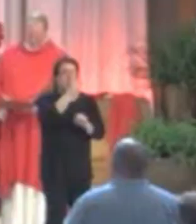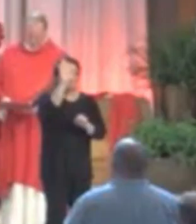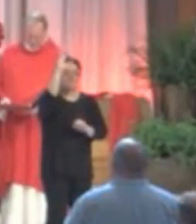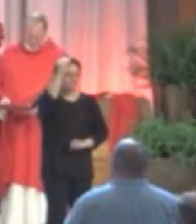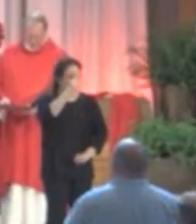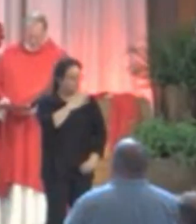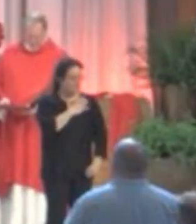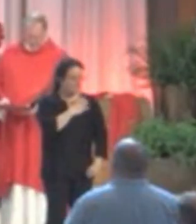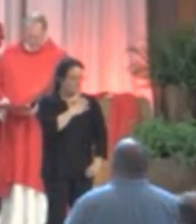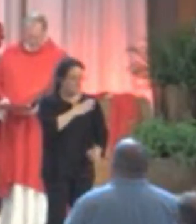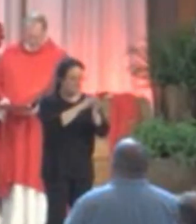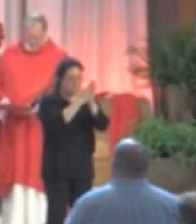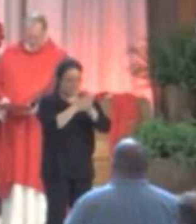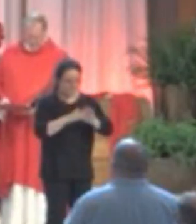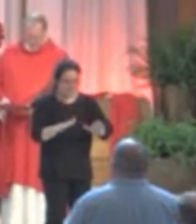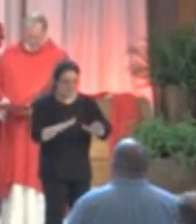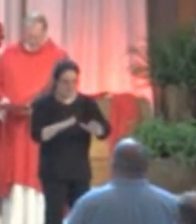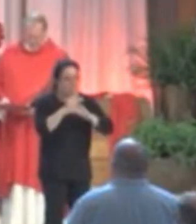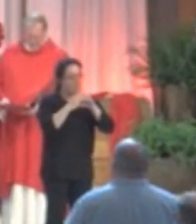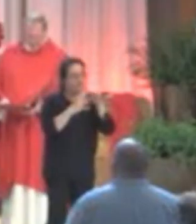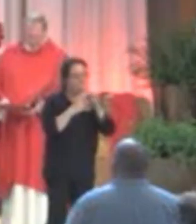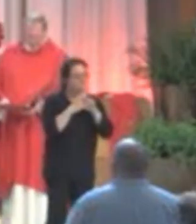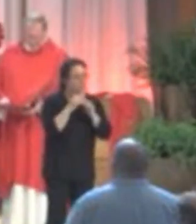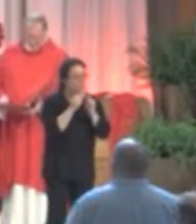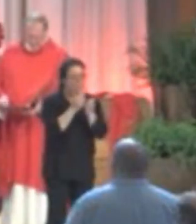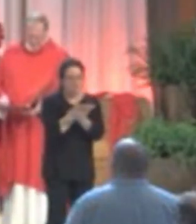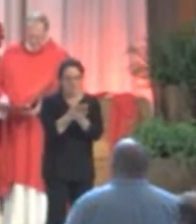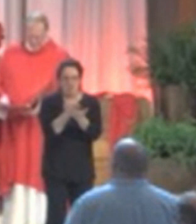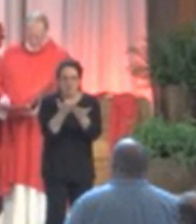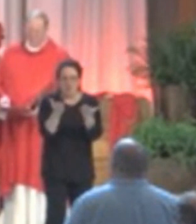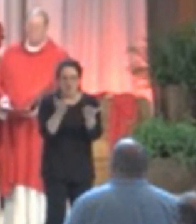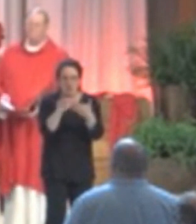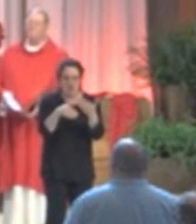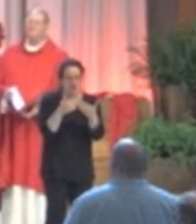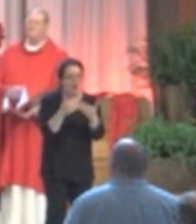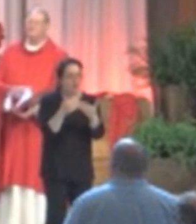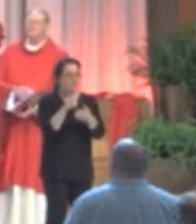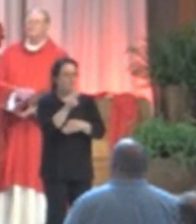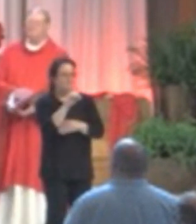grace, peace, and comfort be with all victims of violence.